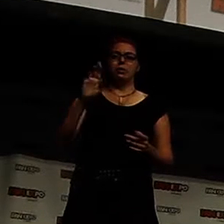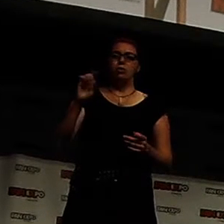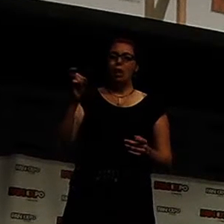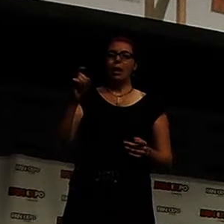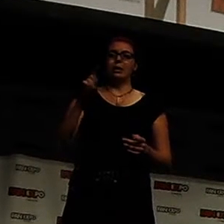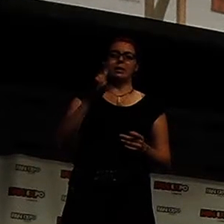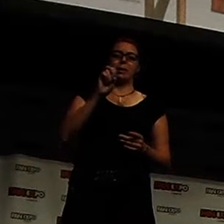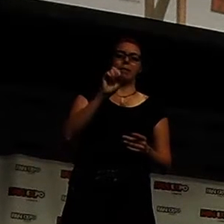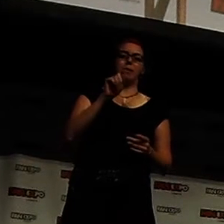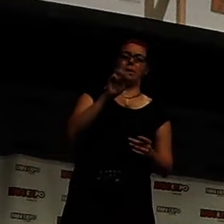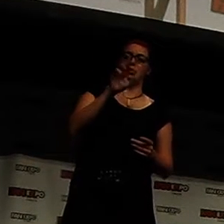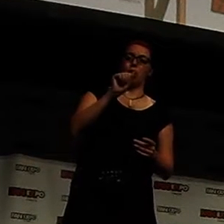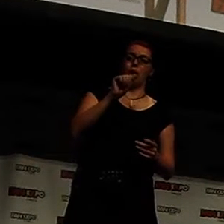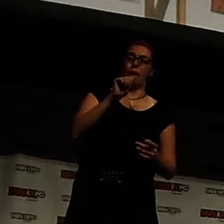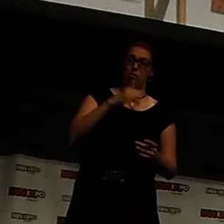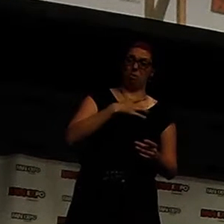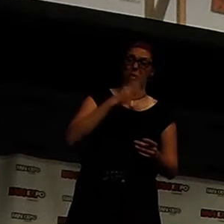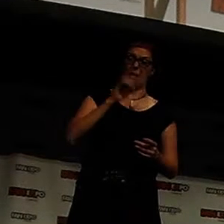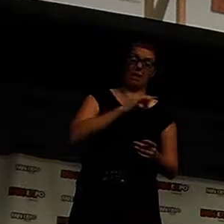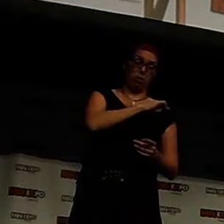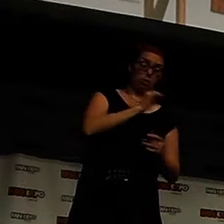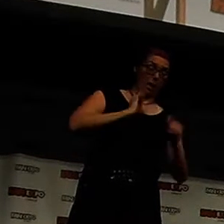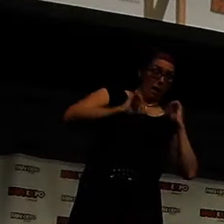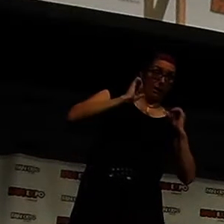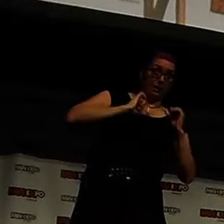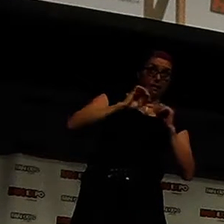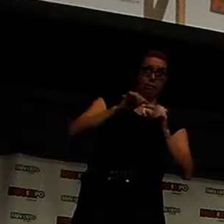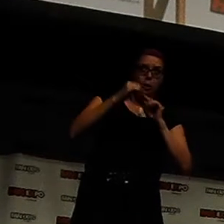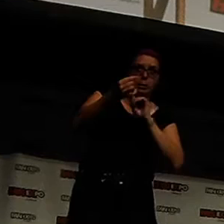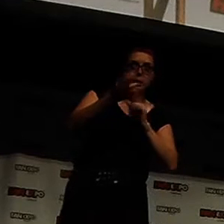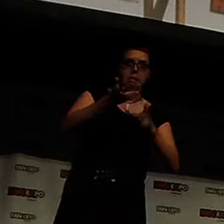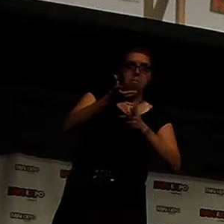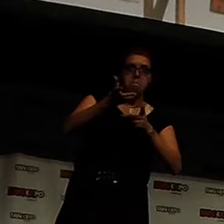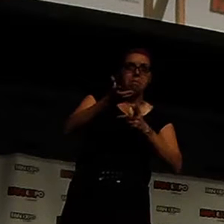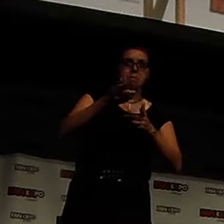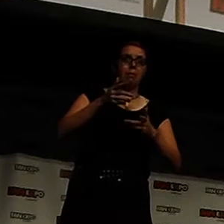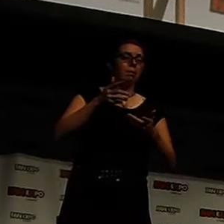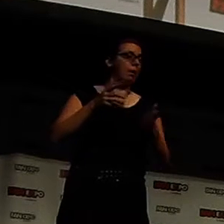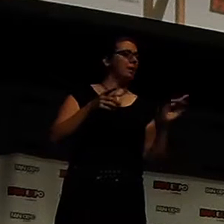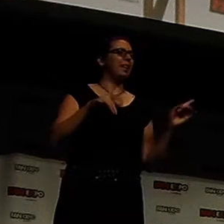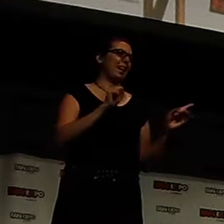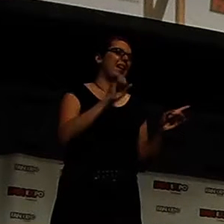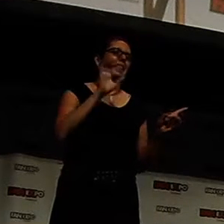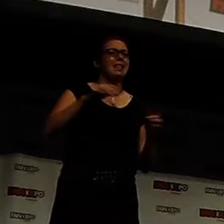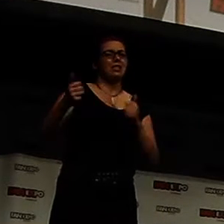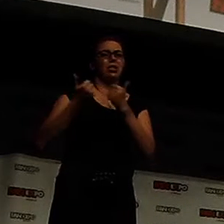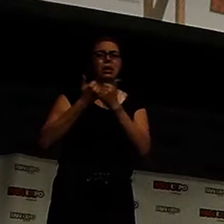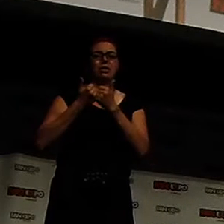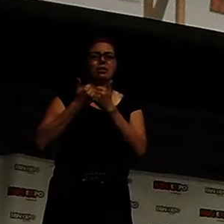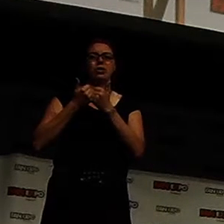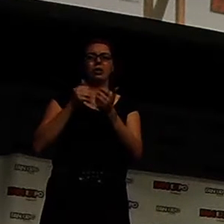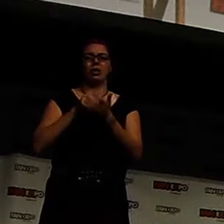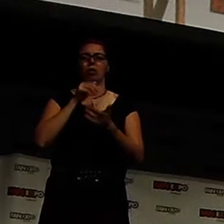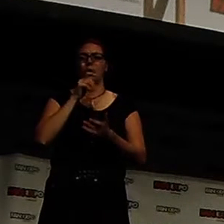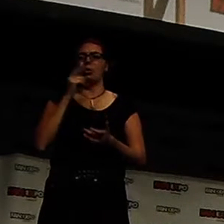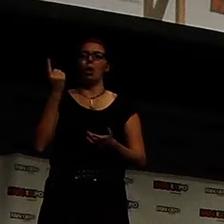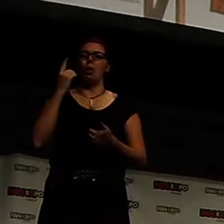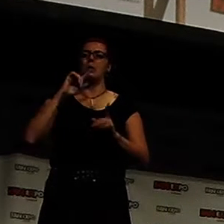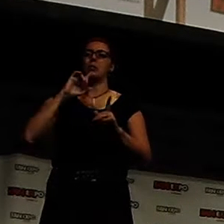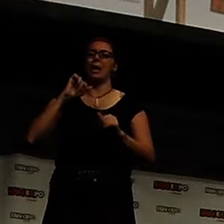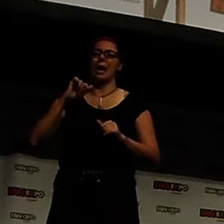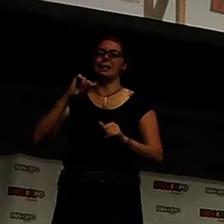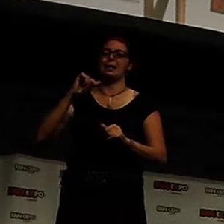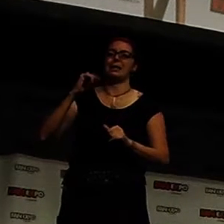well? Yeah, I mean, that's, you know, it's a thing, it's a challenge on Doctor Who because you're always, you know, reacting to a tennis ball